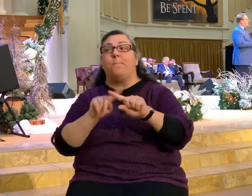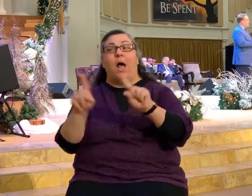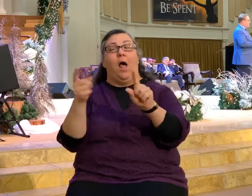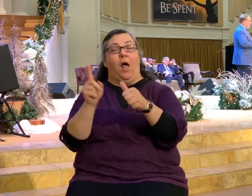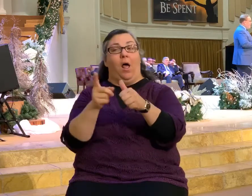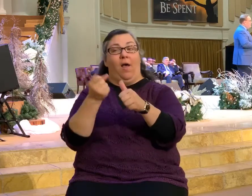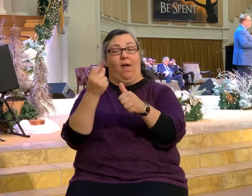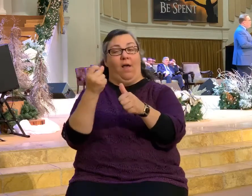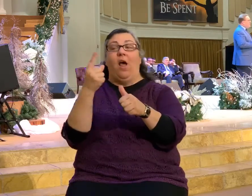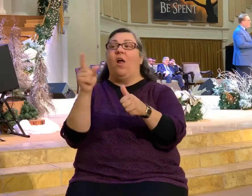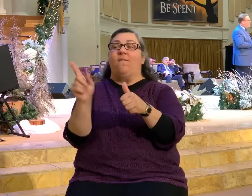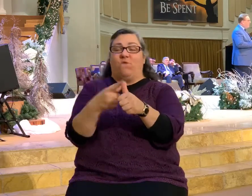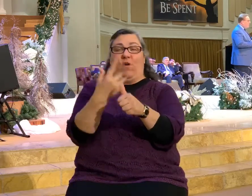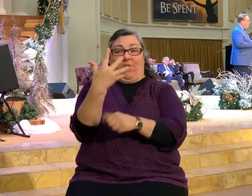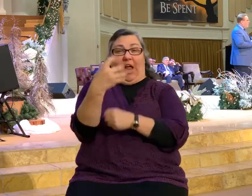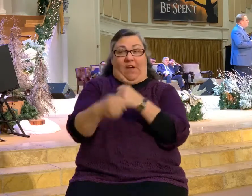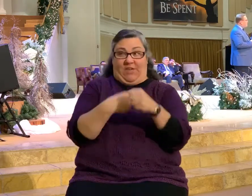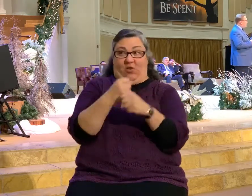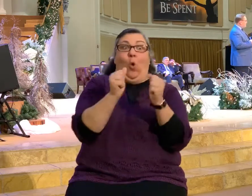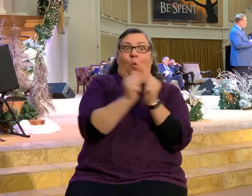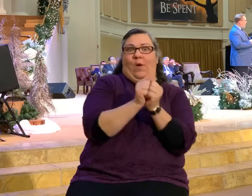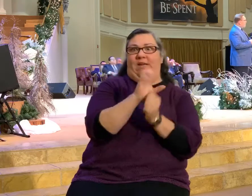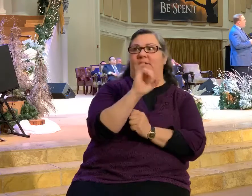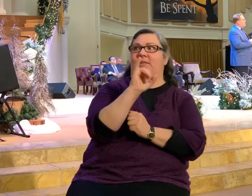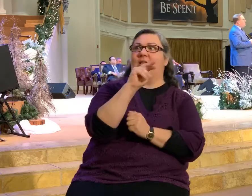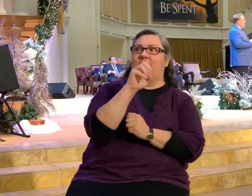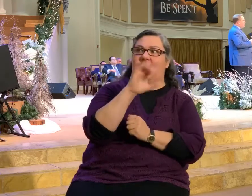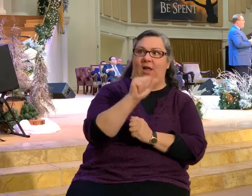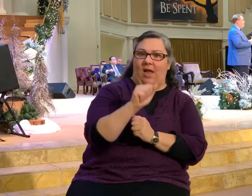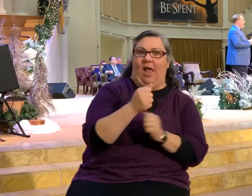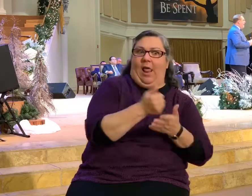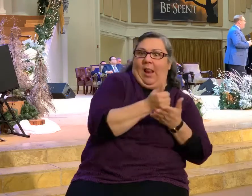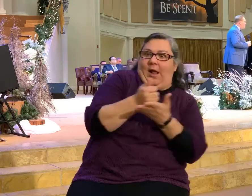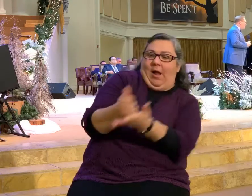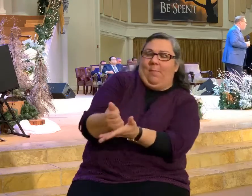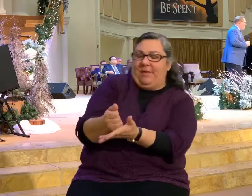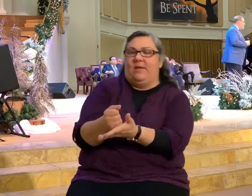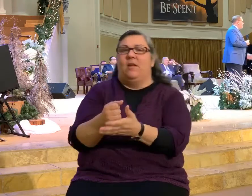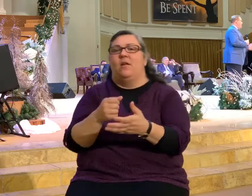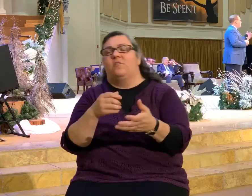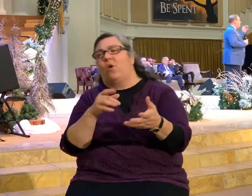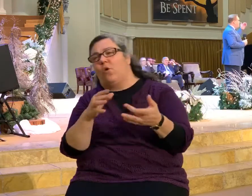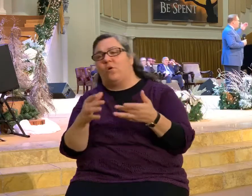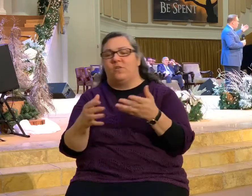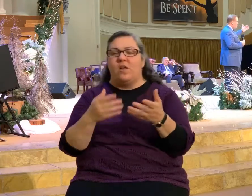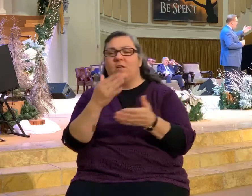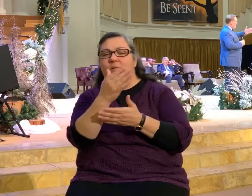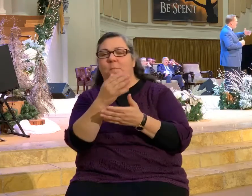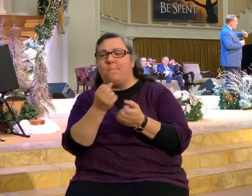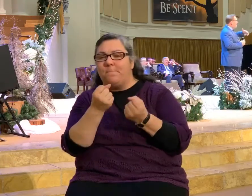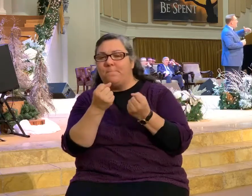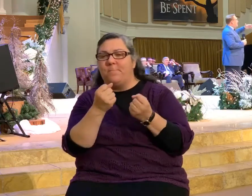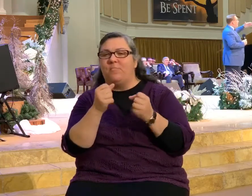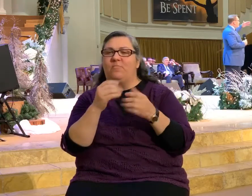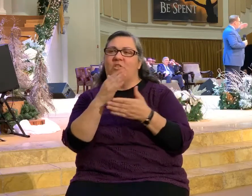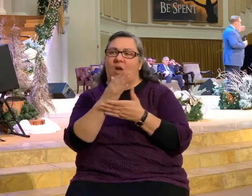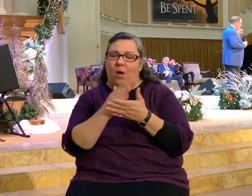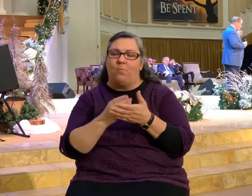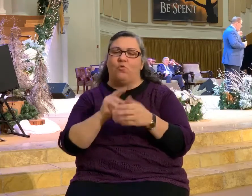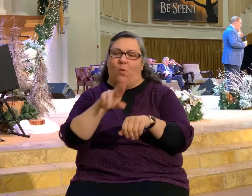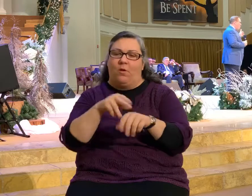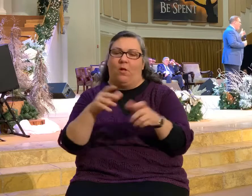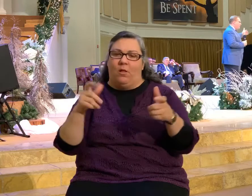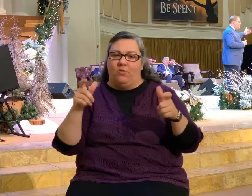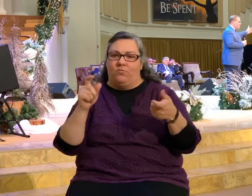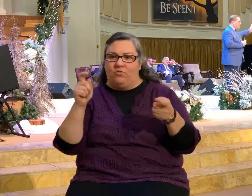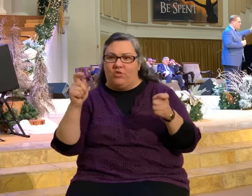5 years with Seneca's hand upon him, there was a sense of moderation that had come back. And so many of the Jews that had fled under